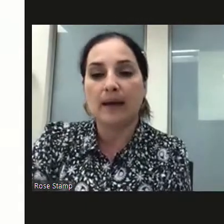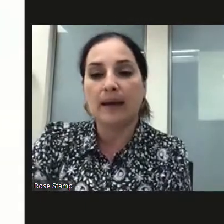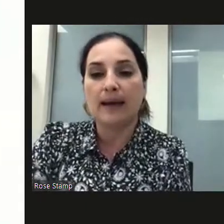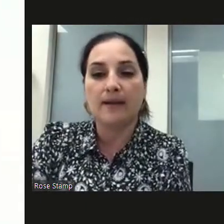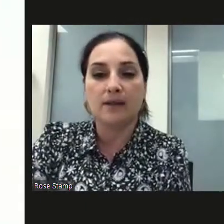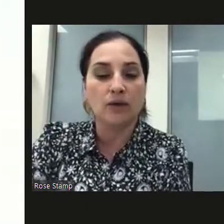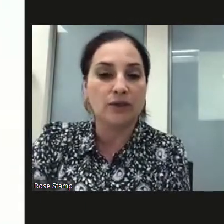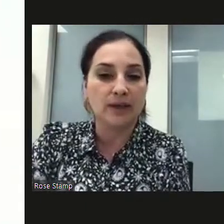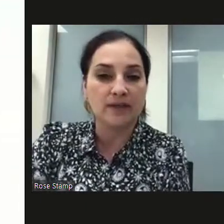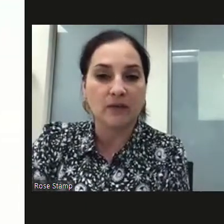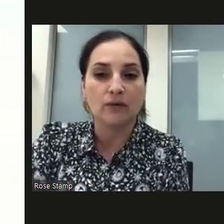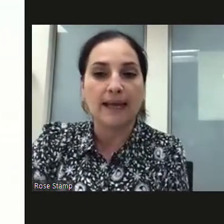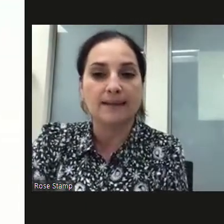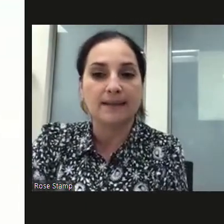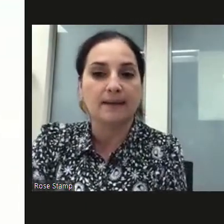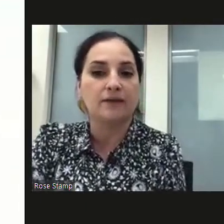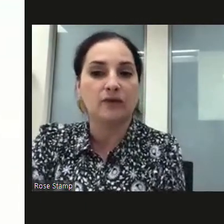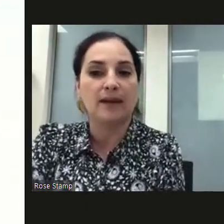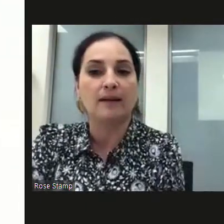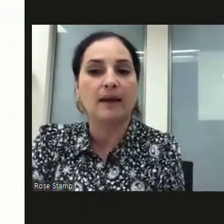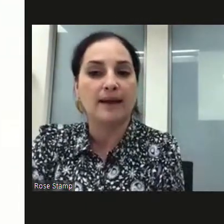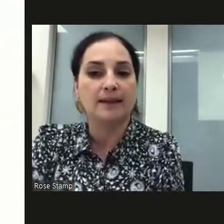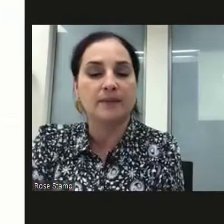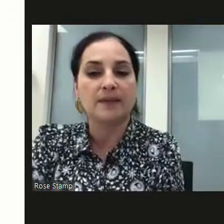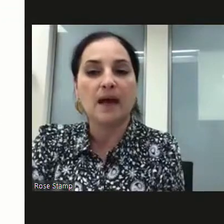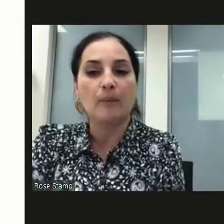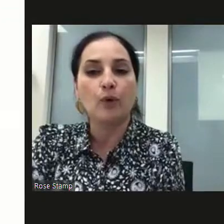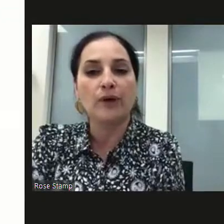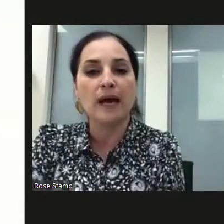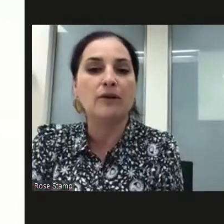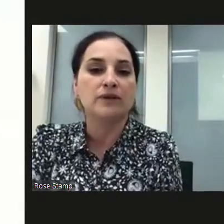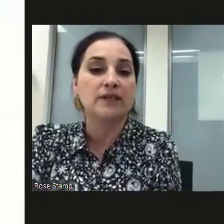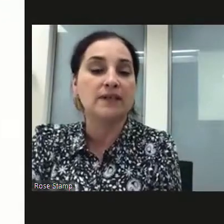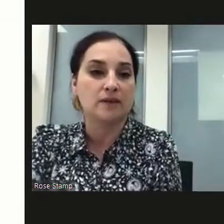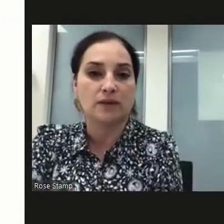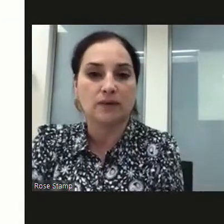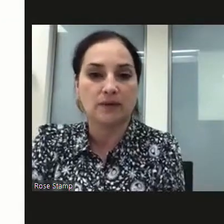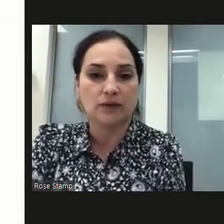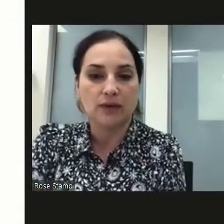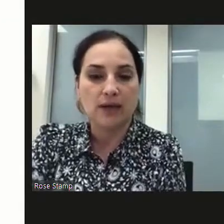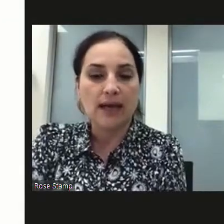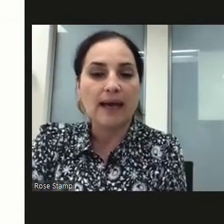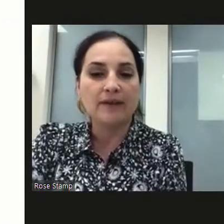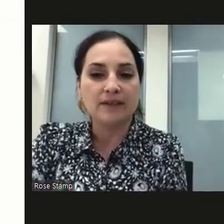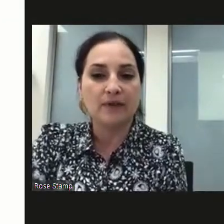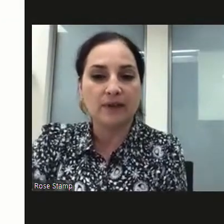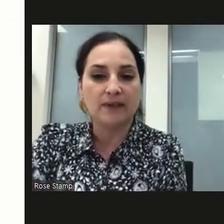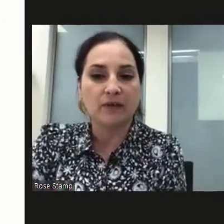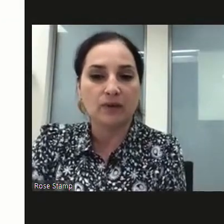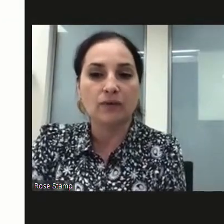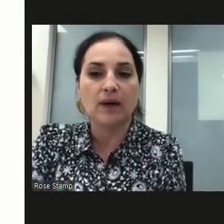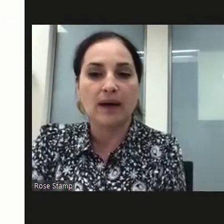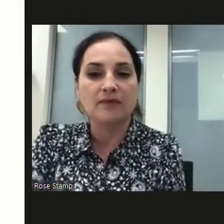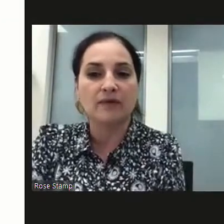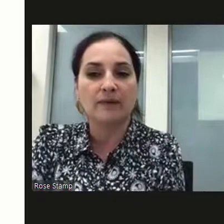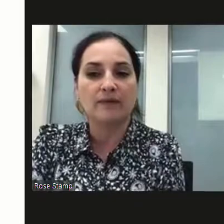And according to this view, lexical and grammatical items are born out of discourse usage. Evidence for this